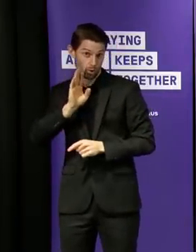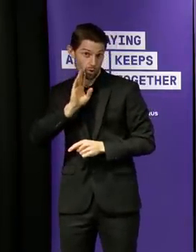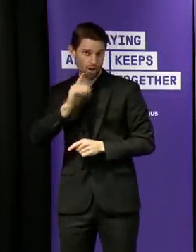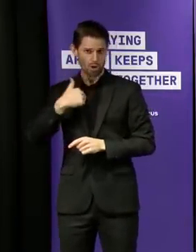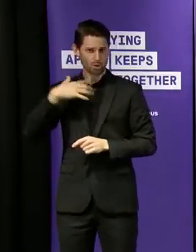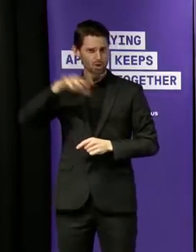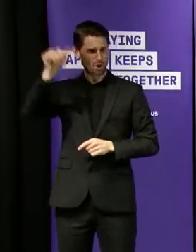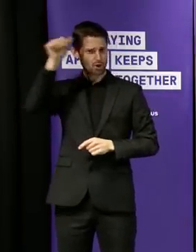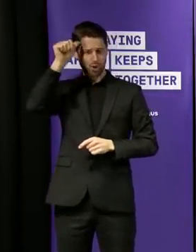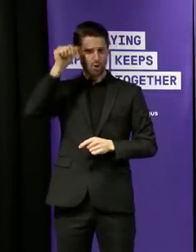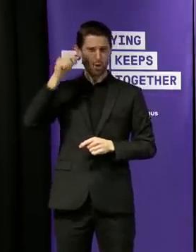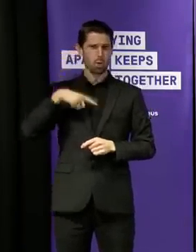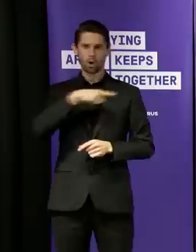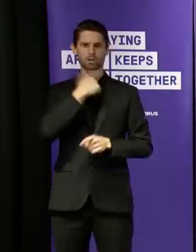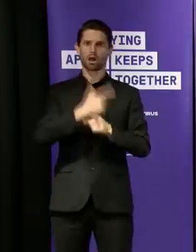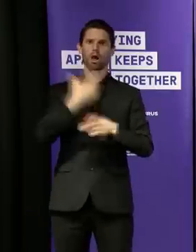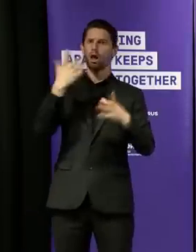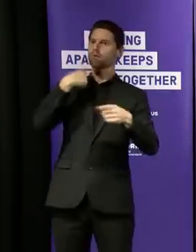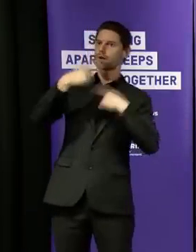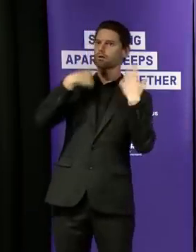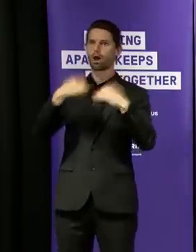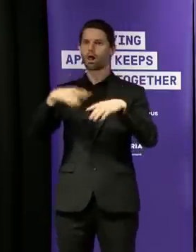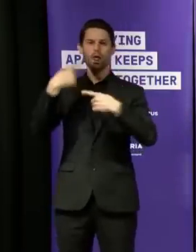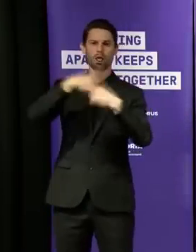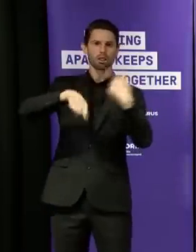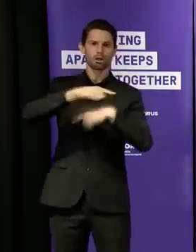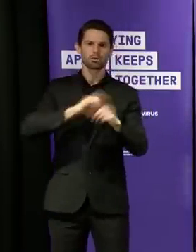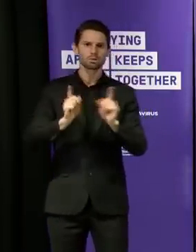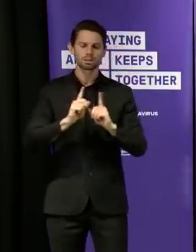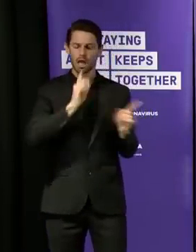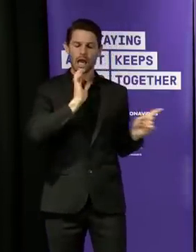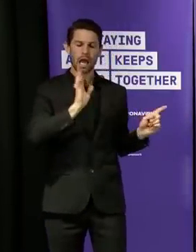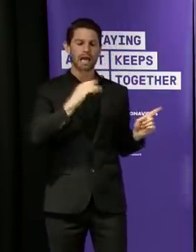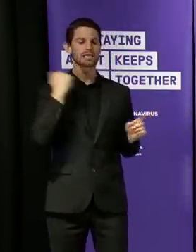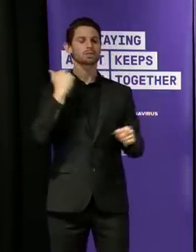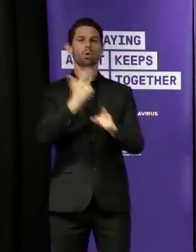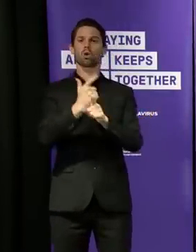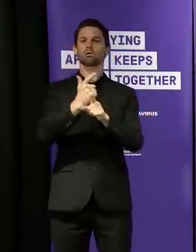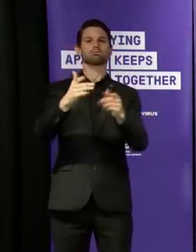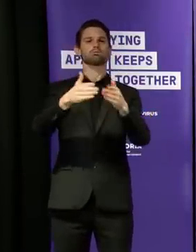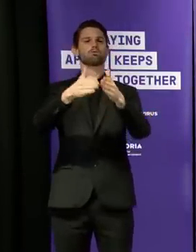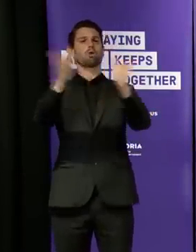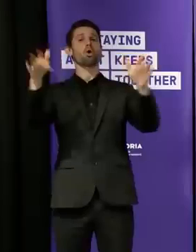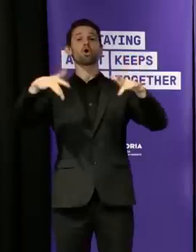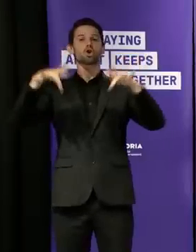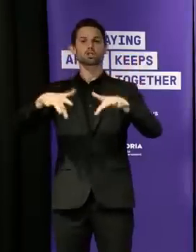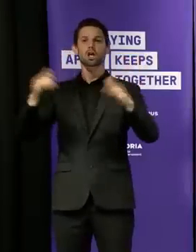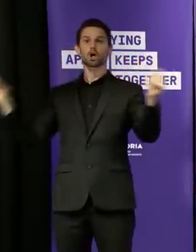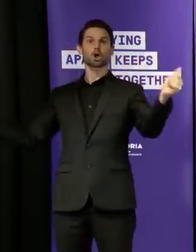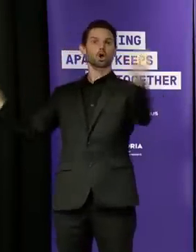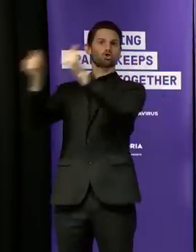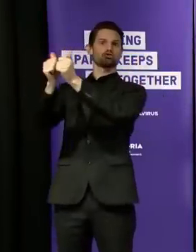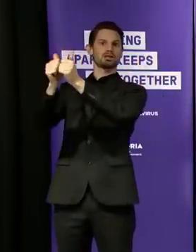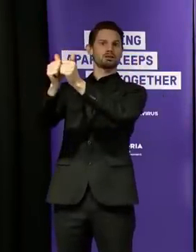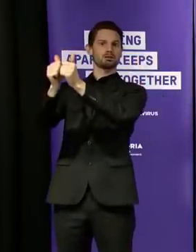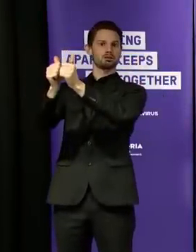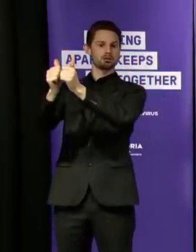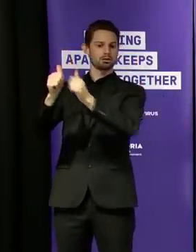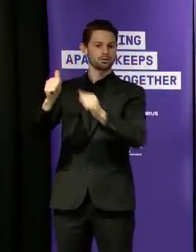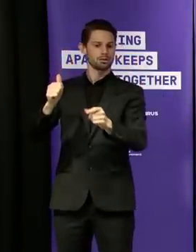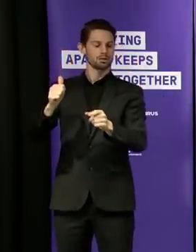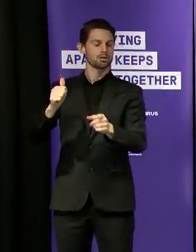has it got to a point where... but they're not free to come here. Well, that was a broad statement long before the bubble was settled and long before the point where the